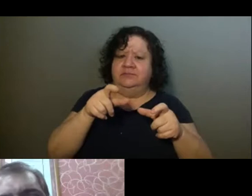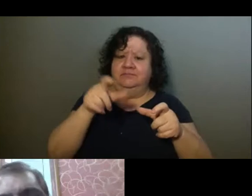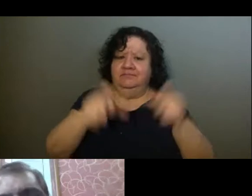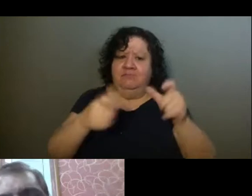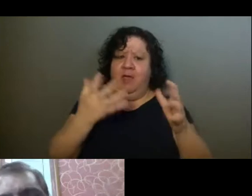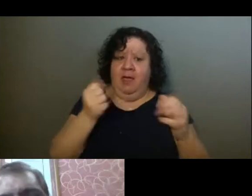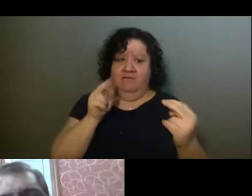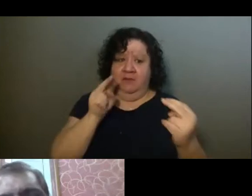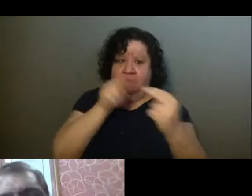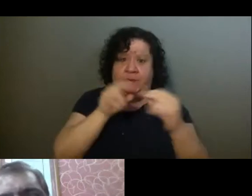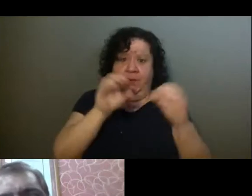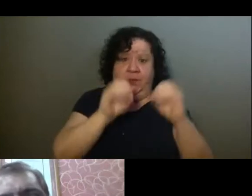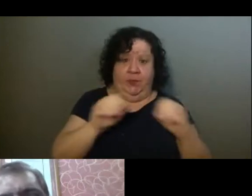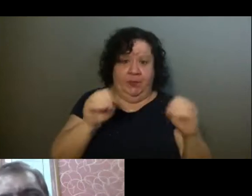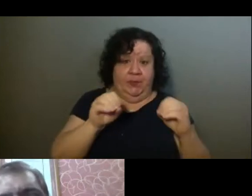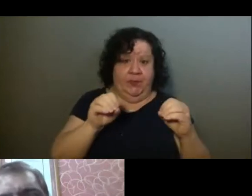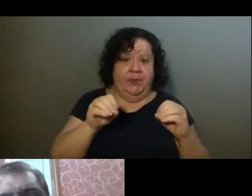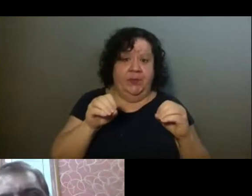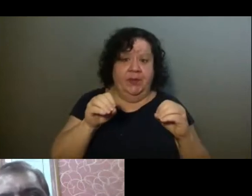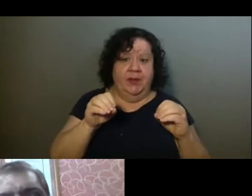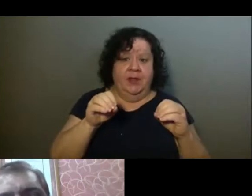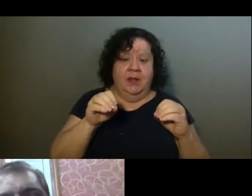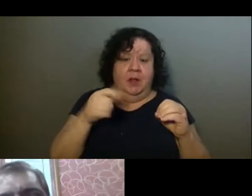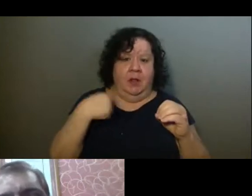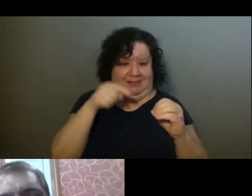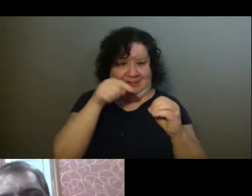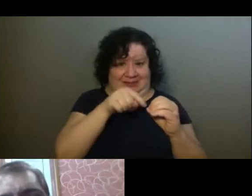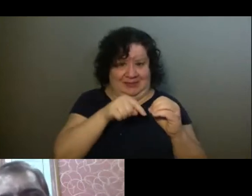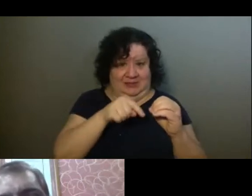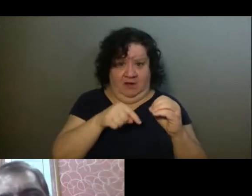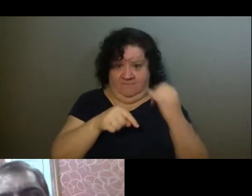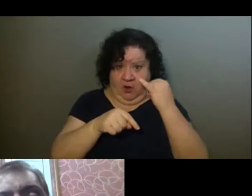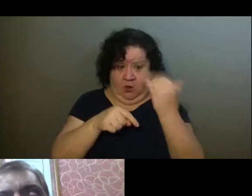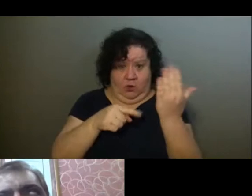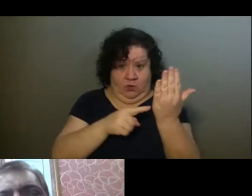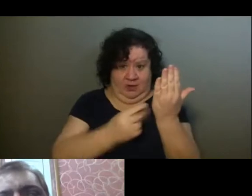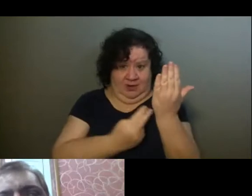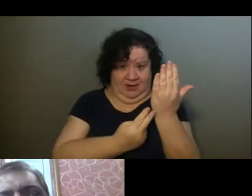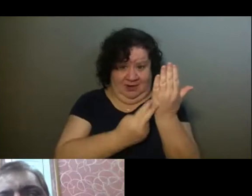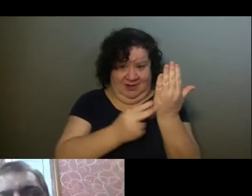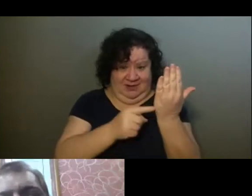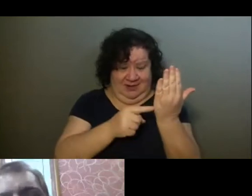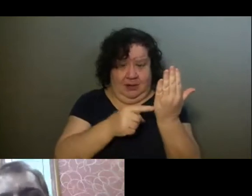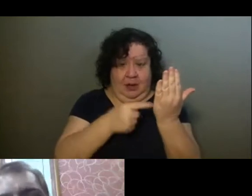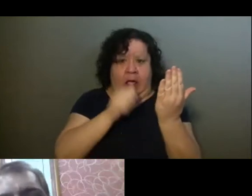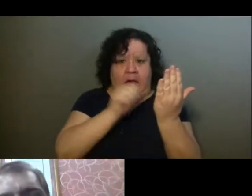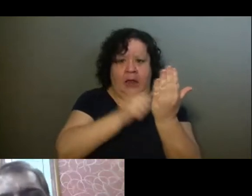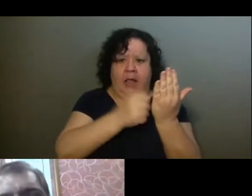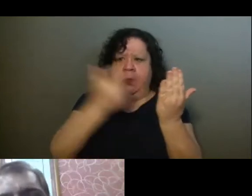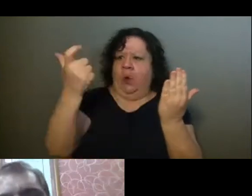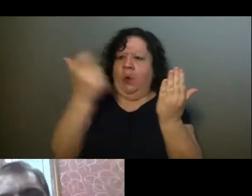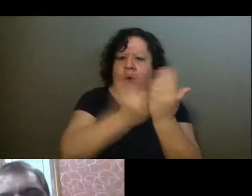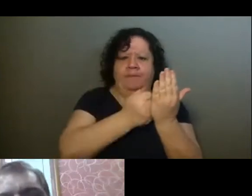respective mobile device. This application gets invoked and it takes complete control of mobile device, and it